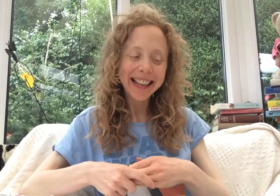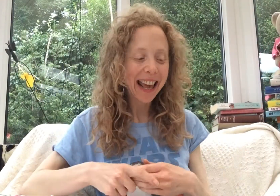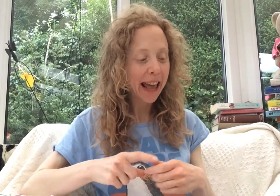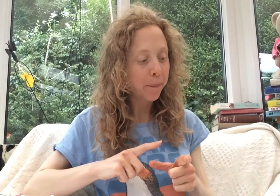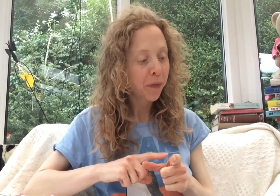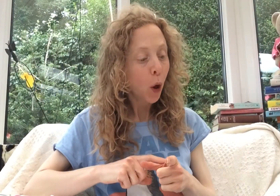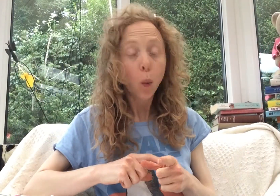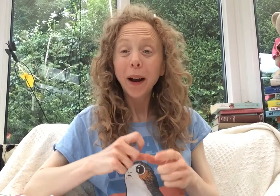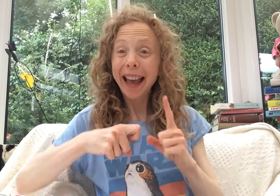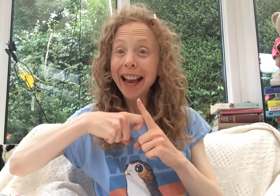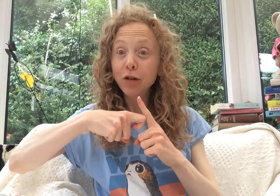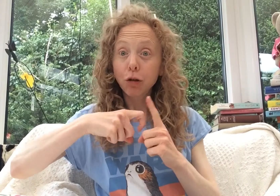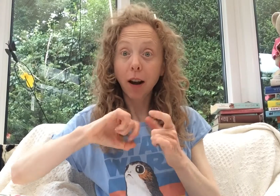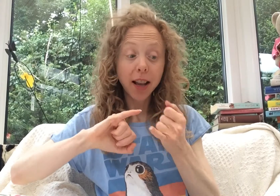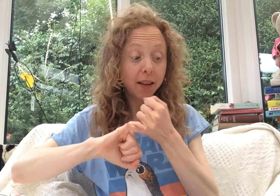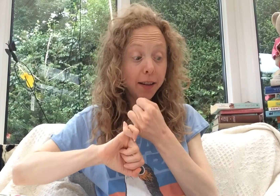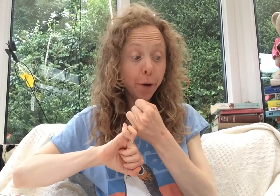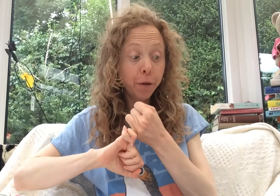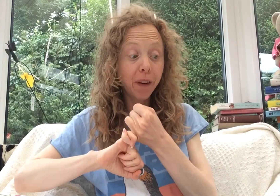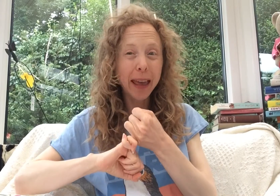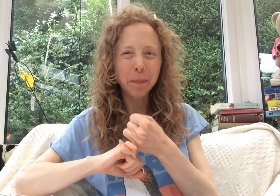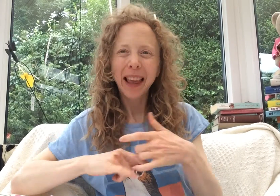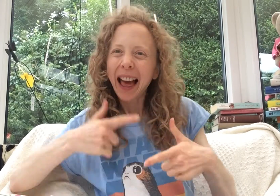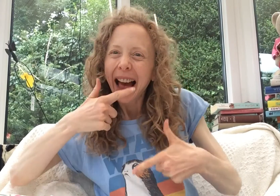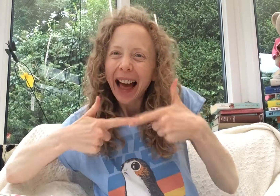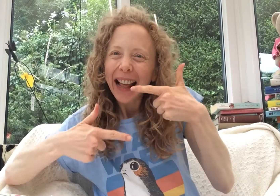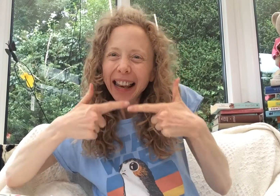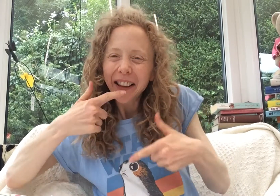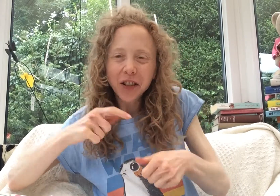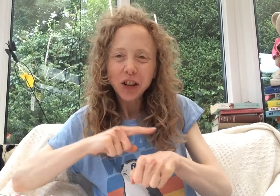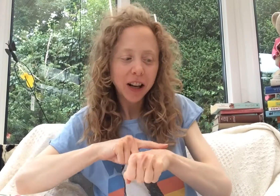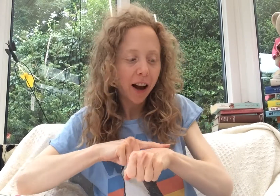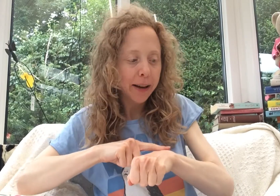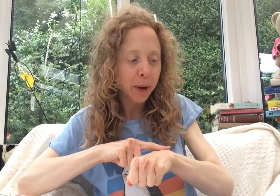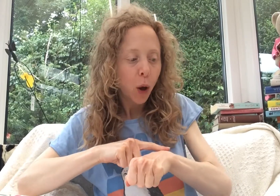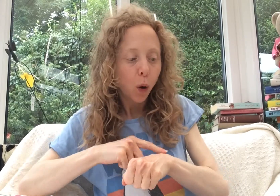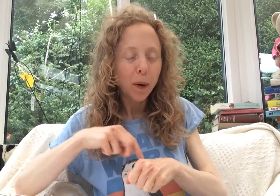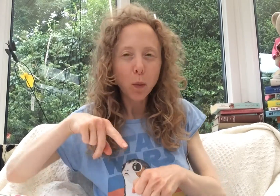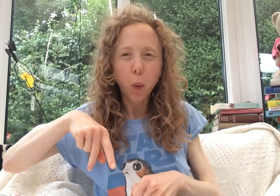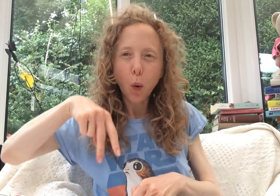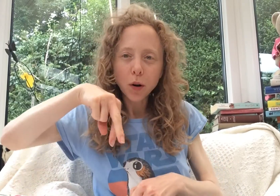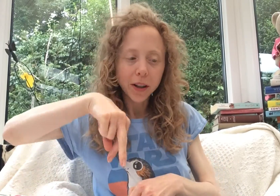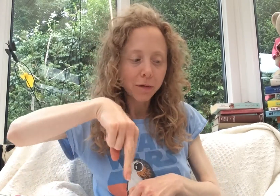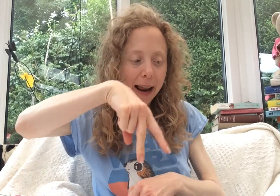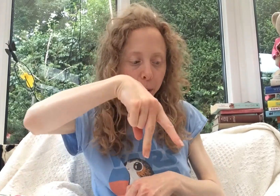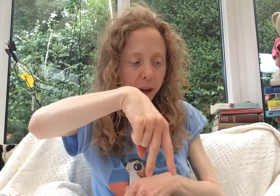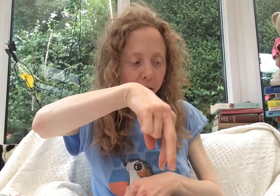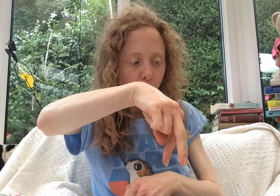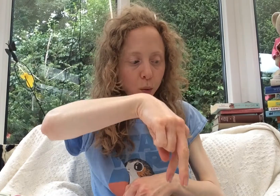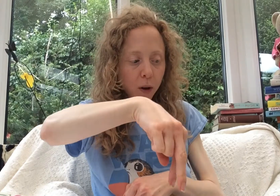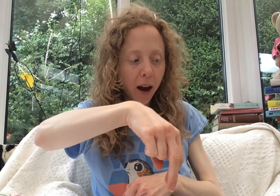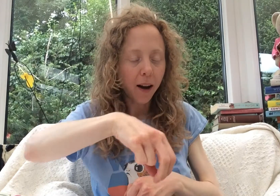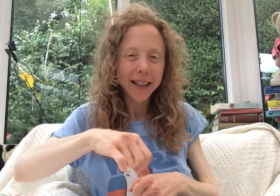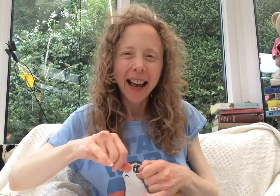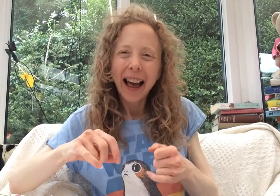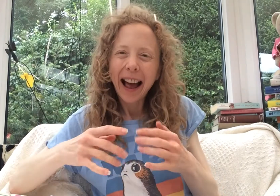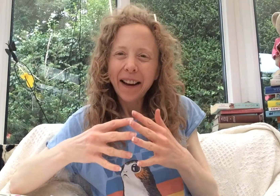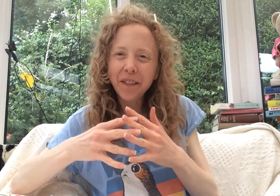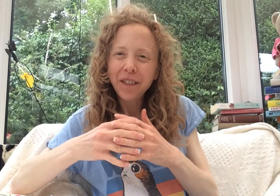year were Kendra and Sophie. At lunchtime, we walked around the schoolyard, our